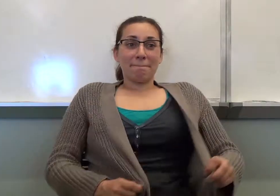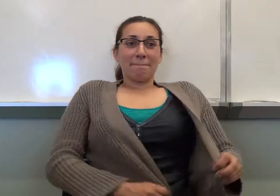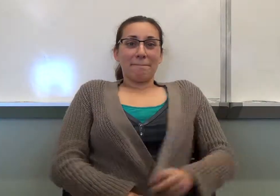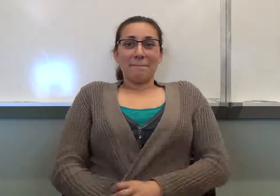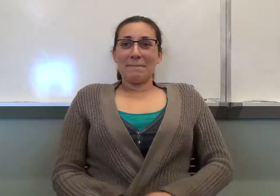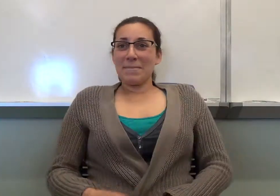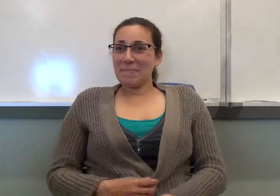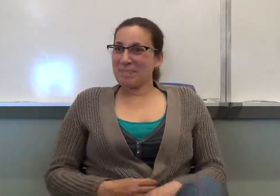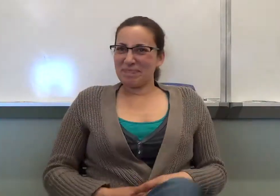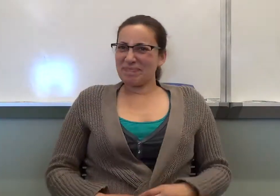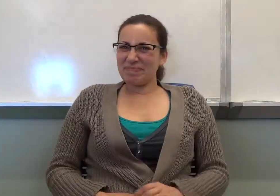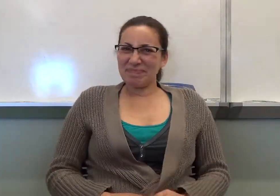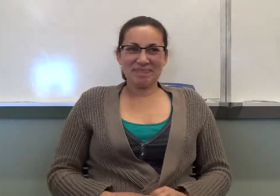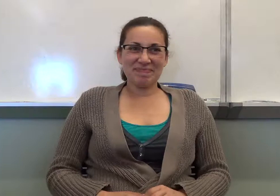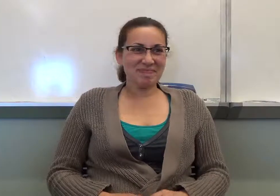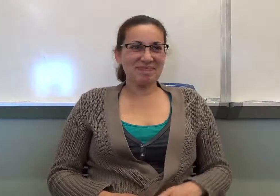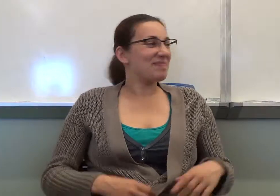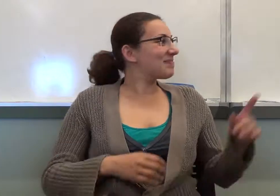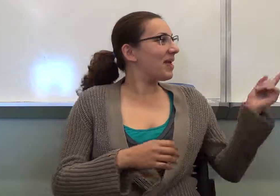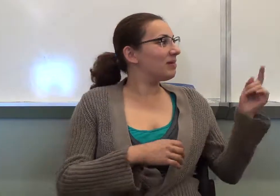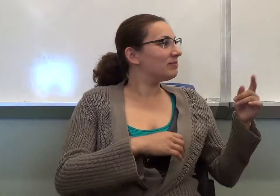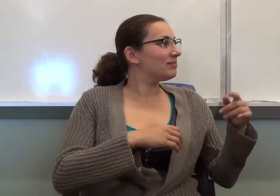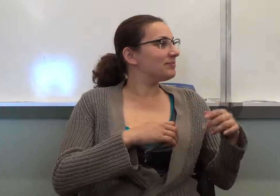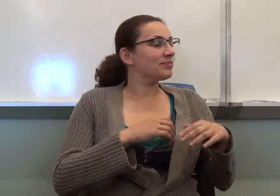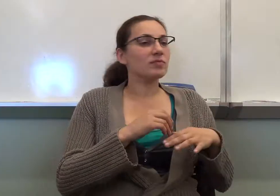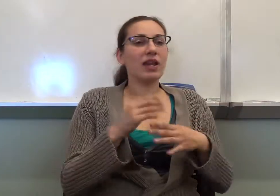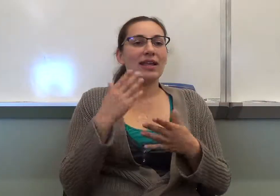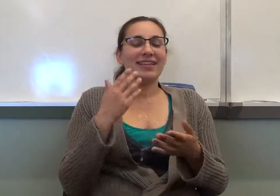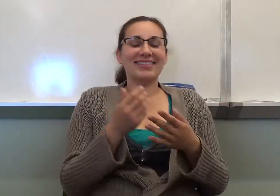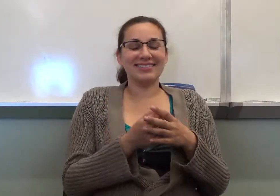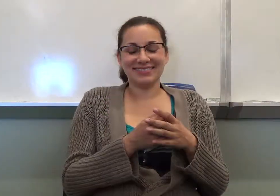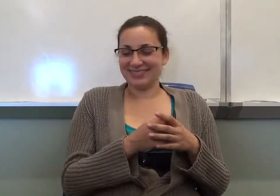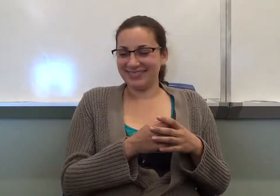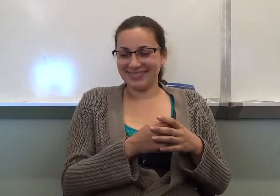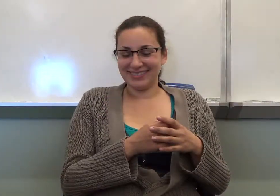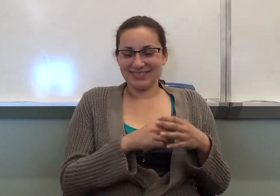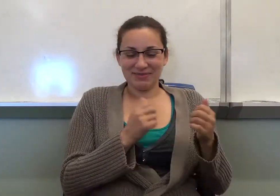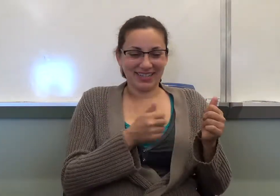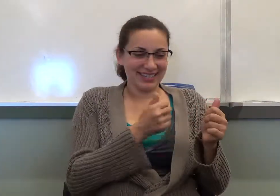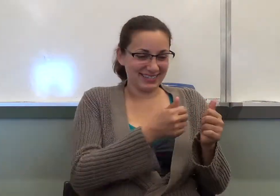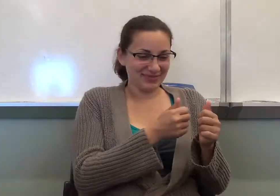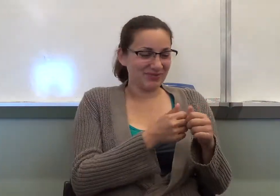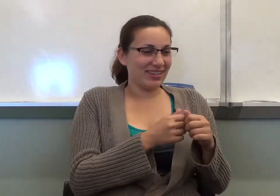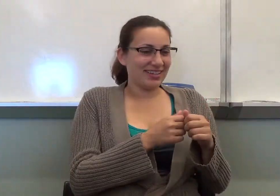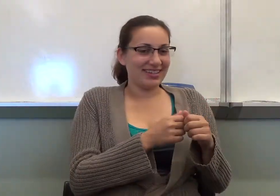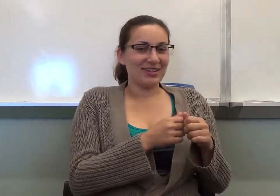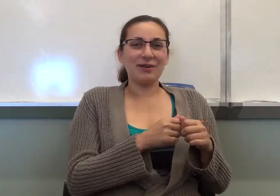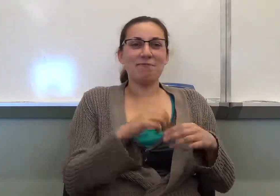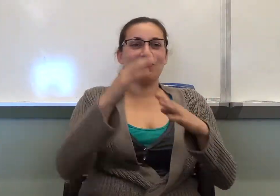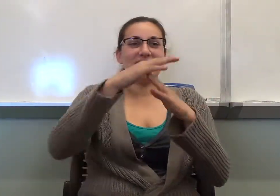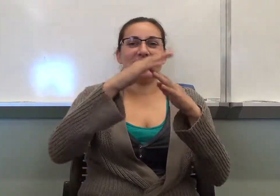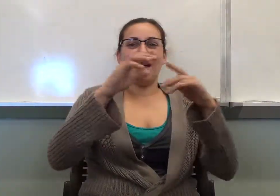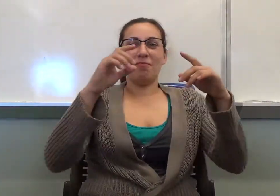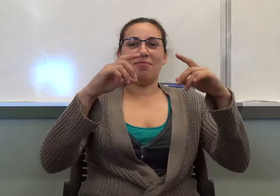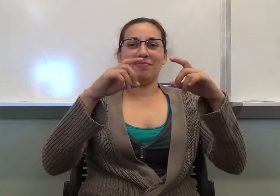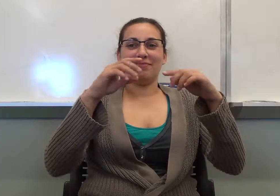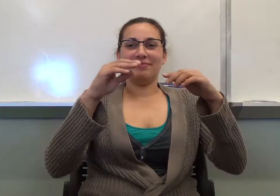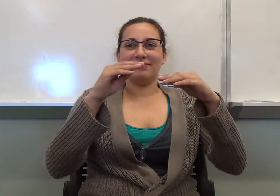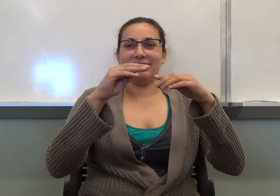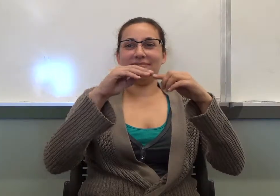smaller. Maybe I had, you know, dozens of pieces on the top, dozens on the bottom. Well, the bumps would smooth out, okay? And it would be more and